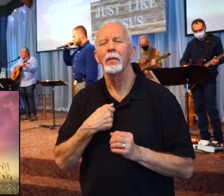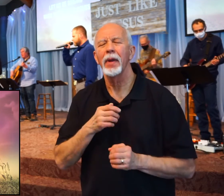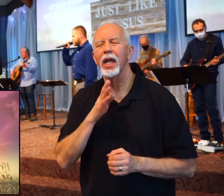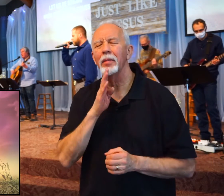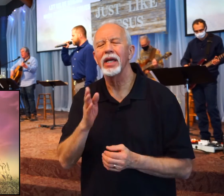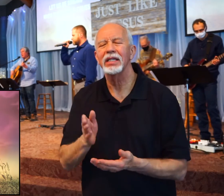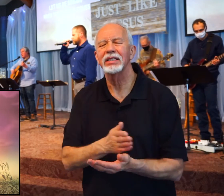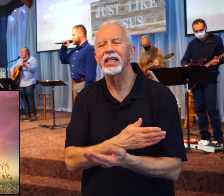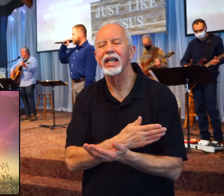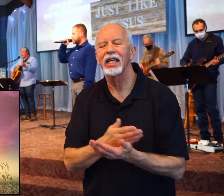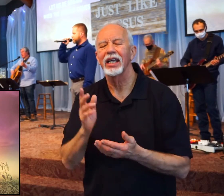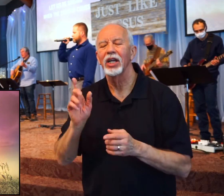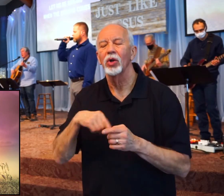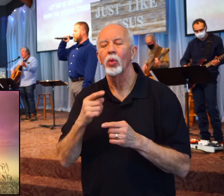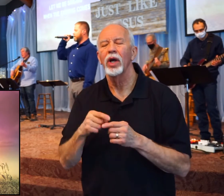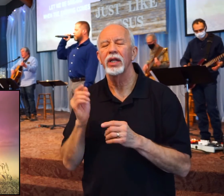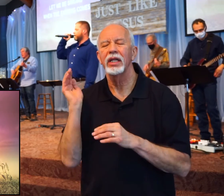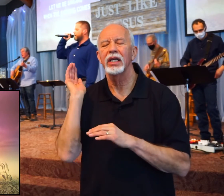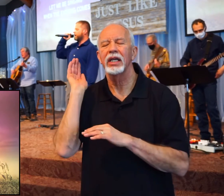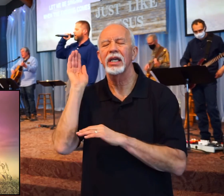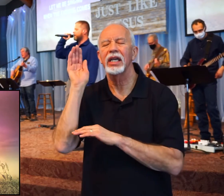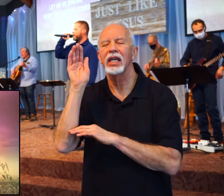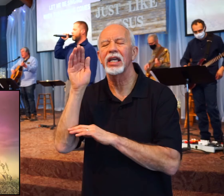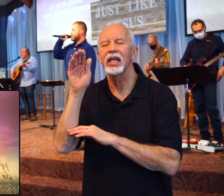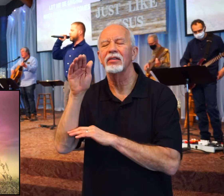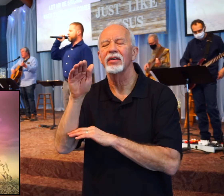let me be singing when the